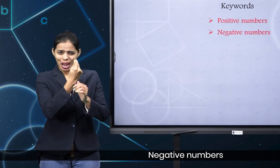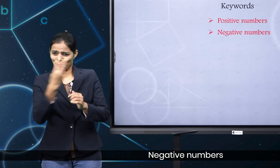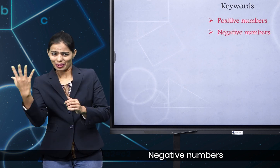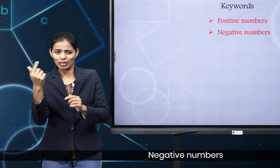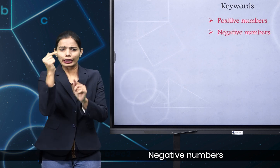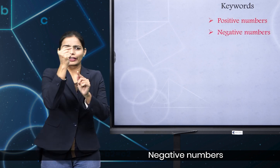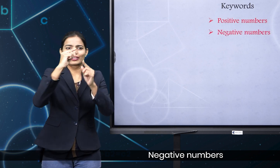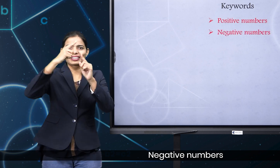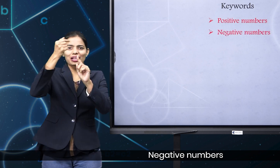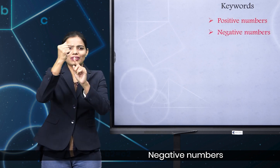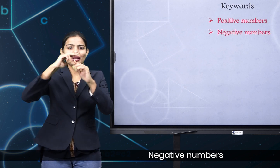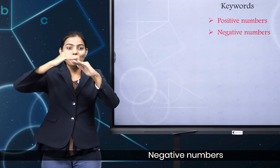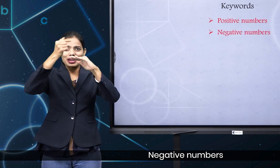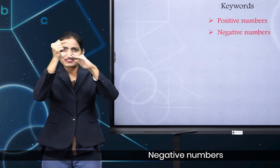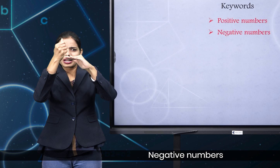negative numbers,